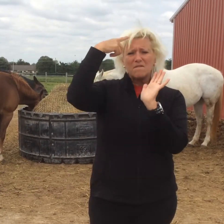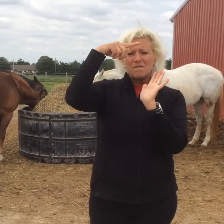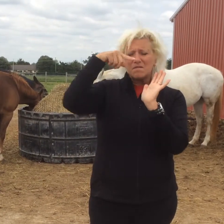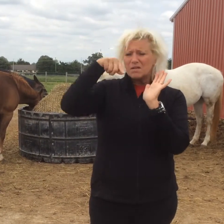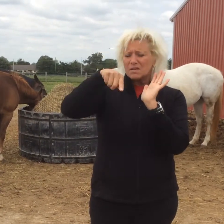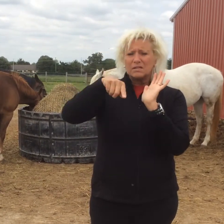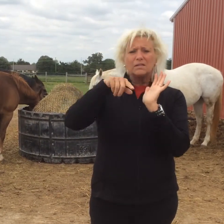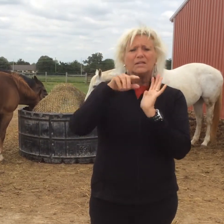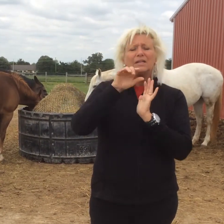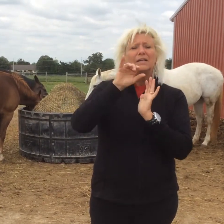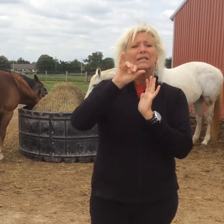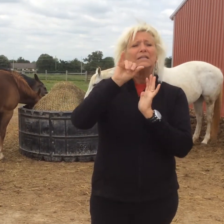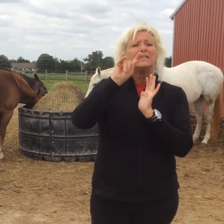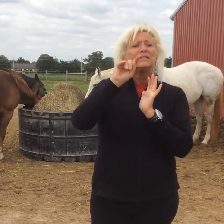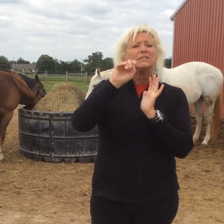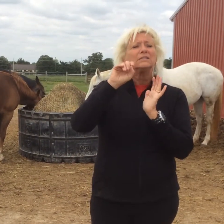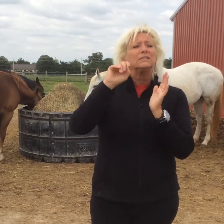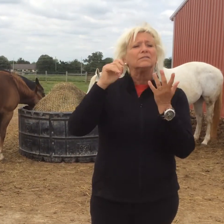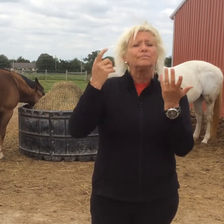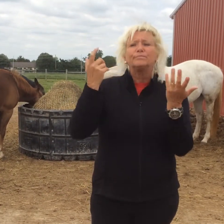and what that is.